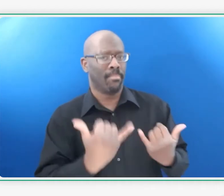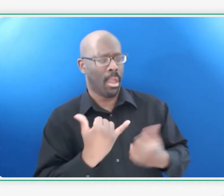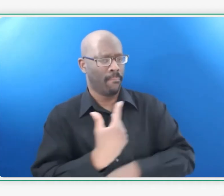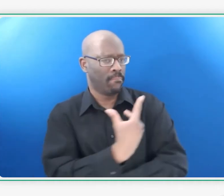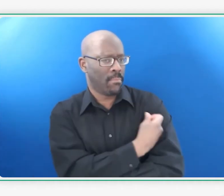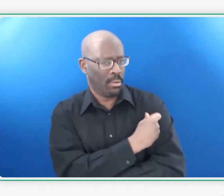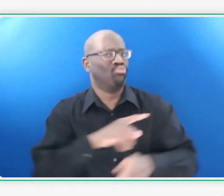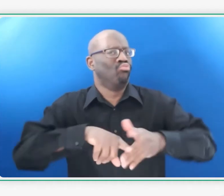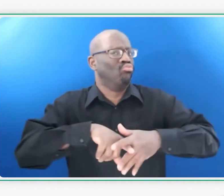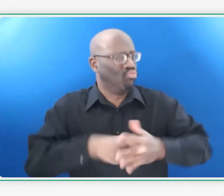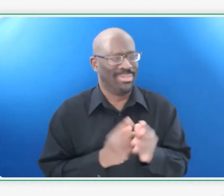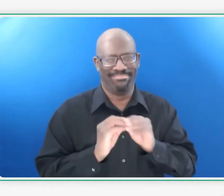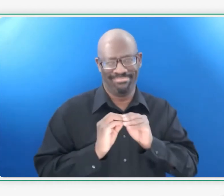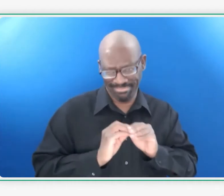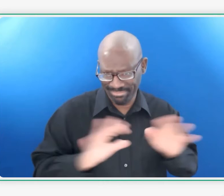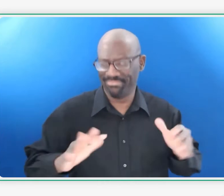factors.